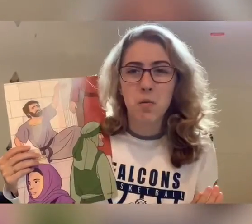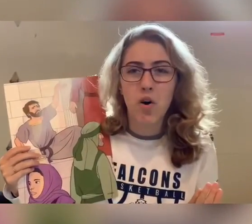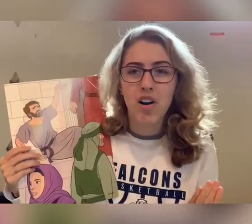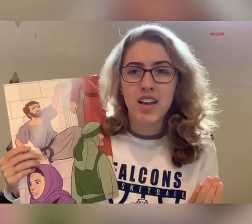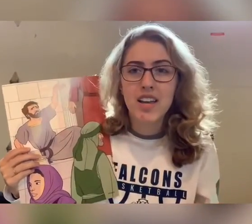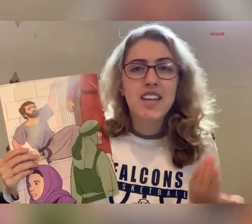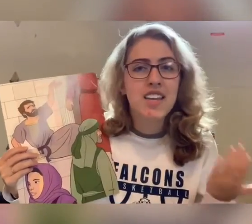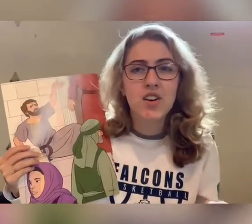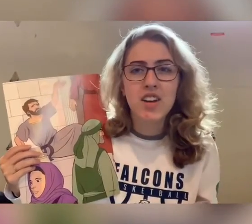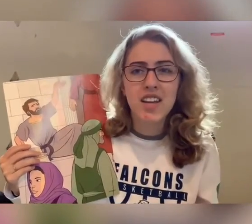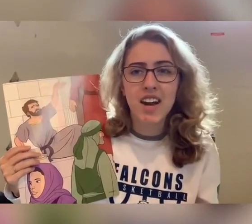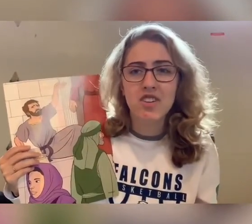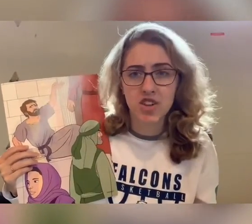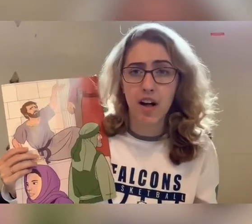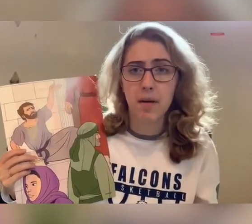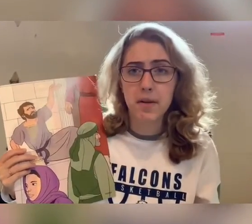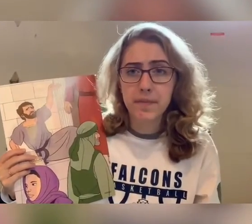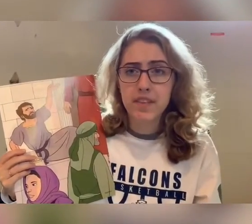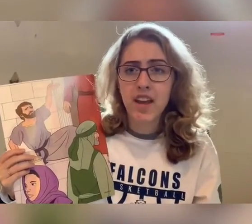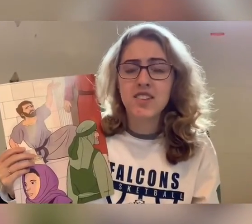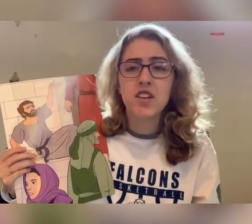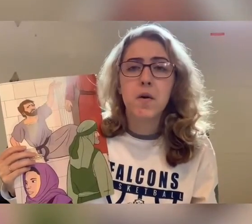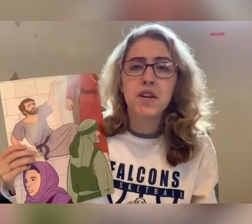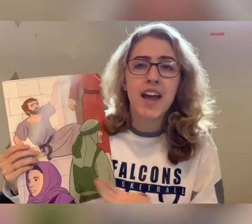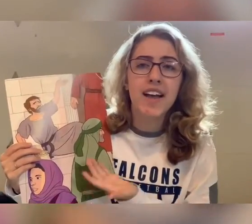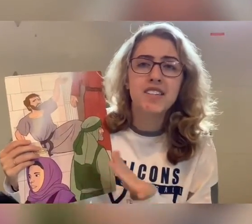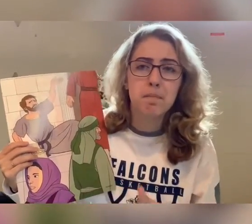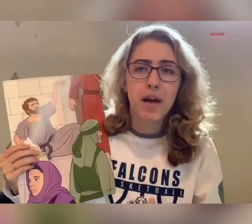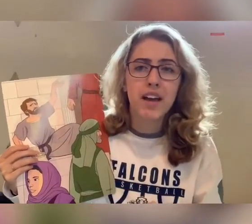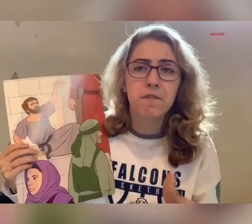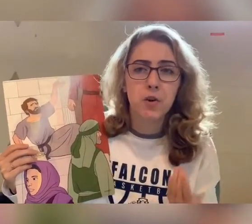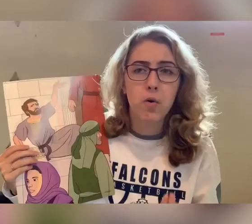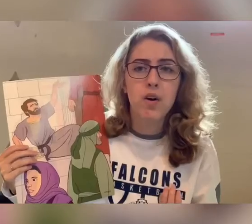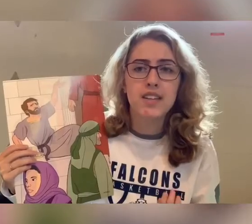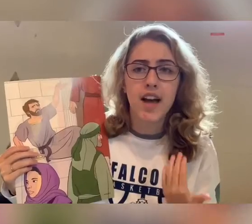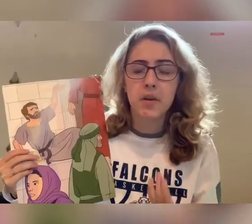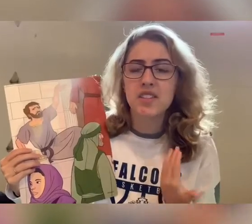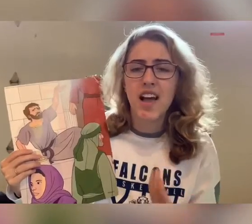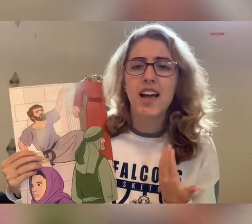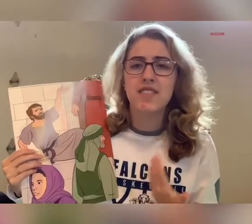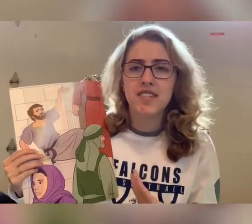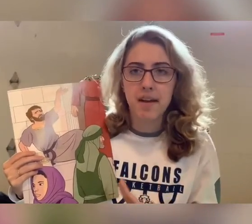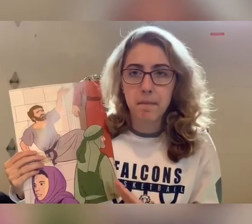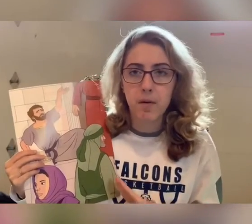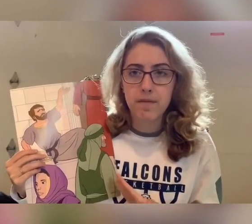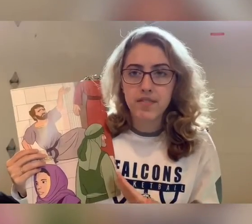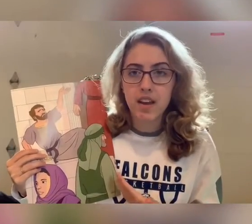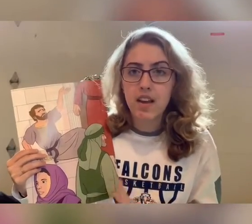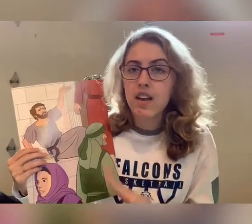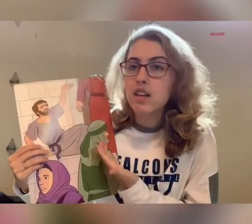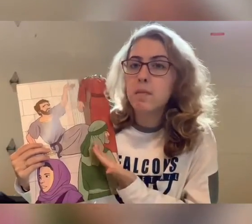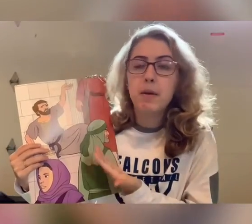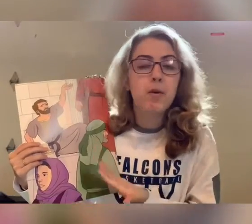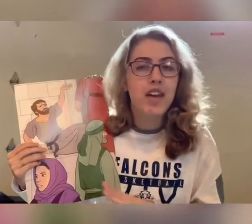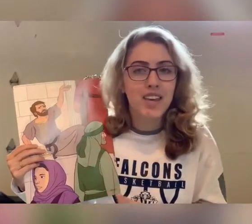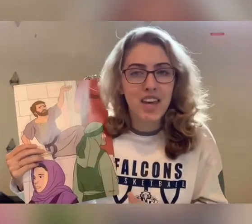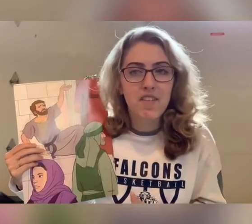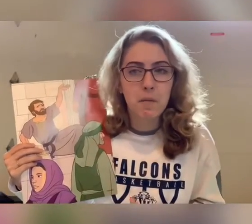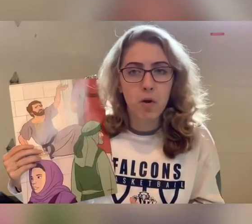walk, he couldn't get a job. And so he had to beg for coins outside of the temple. The people that gave him